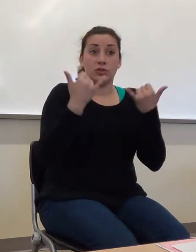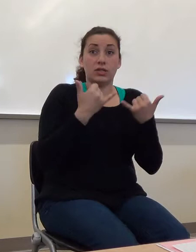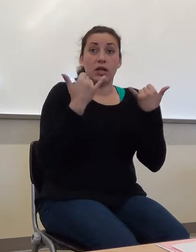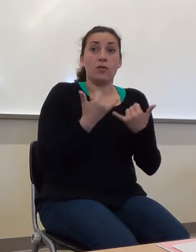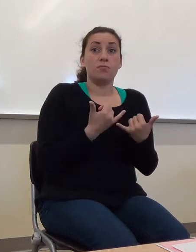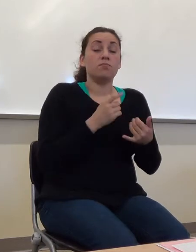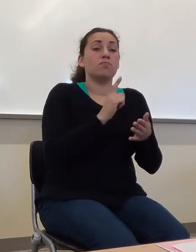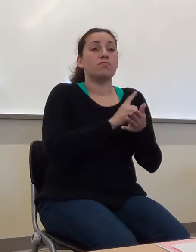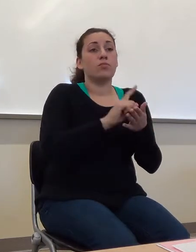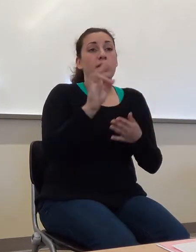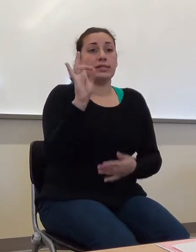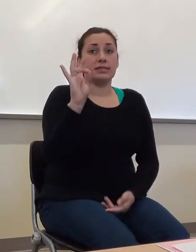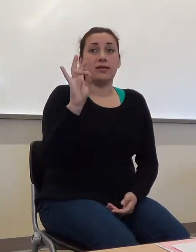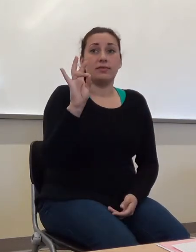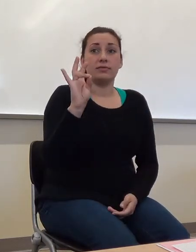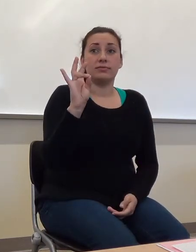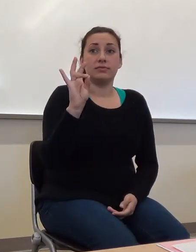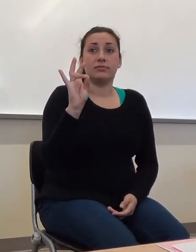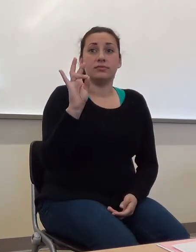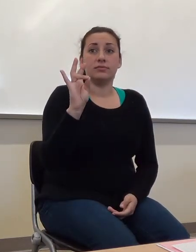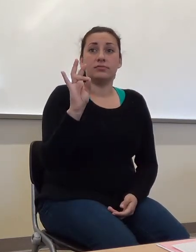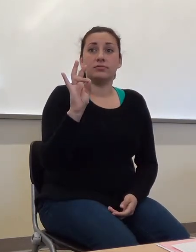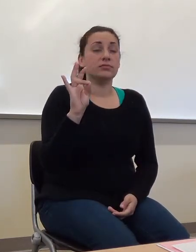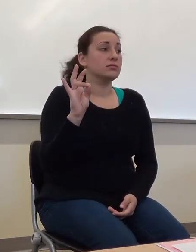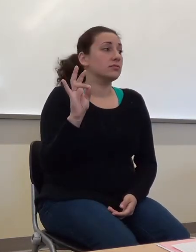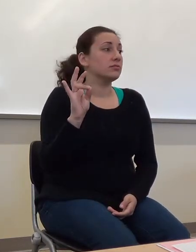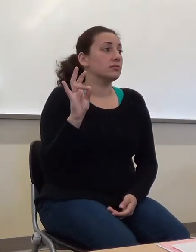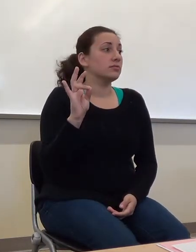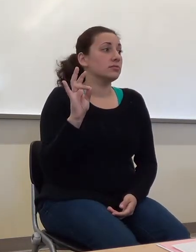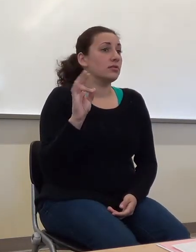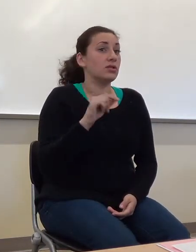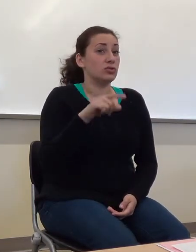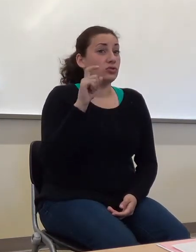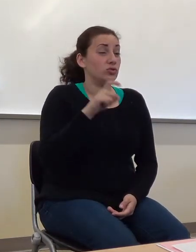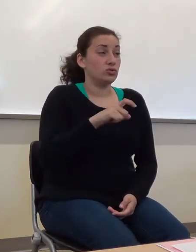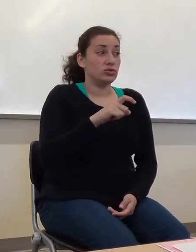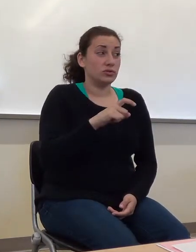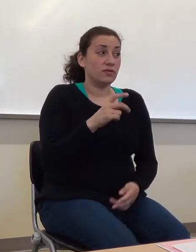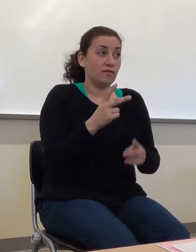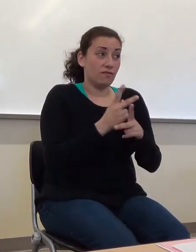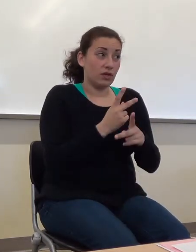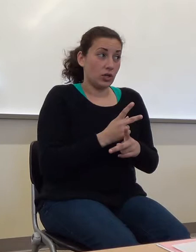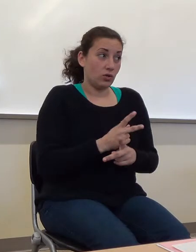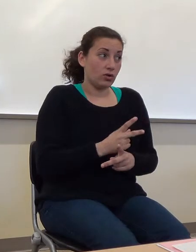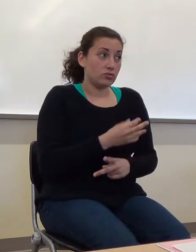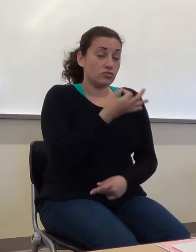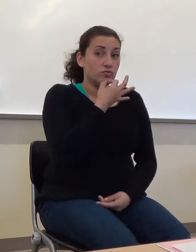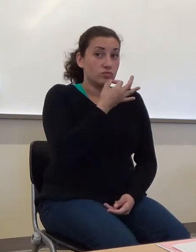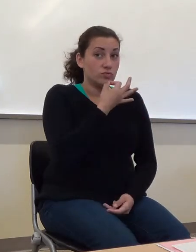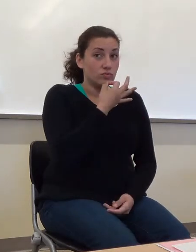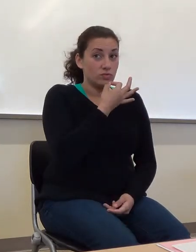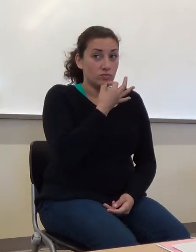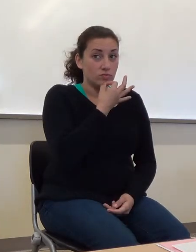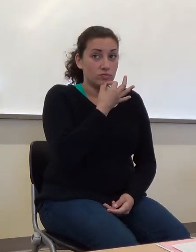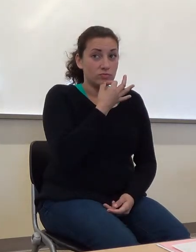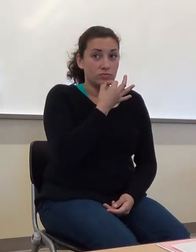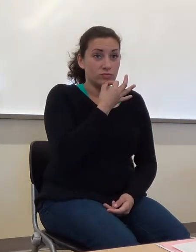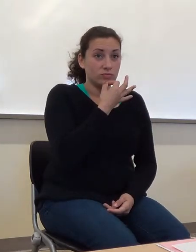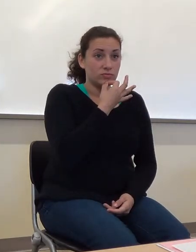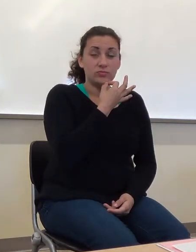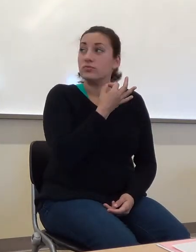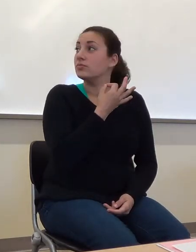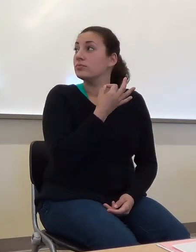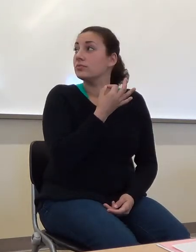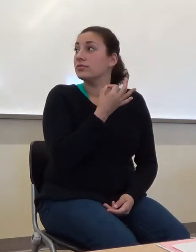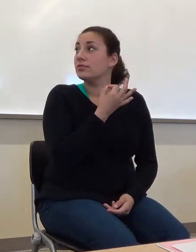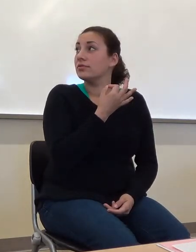as you probably know or should figure out soon,